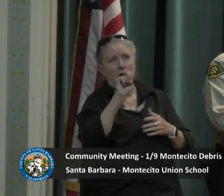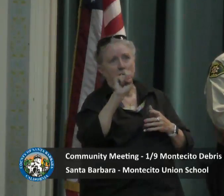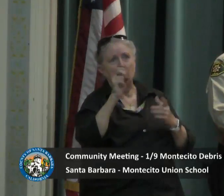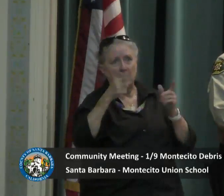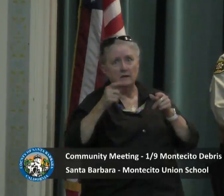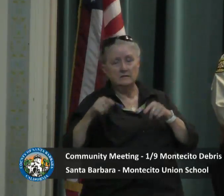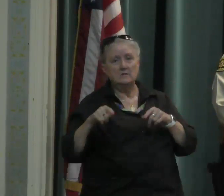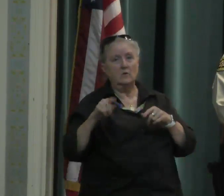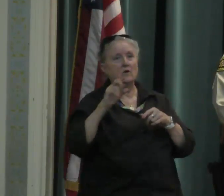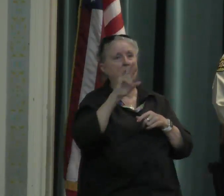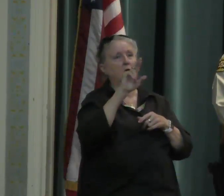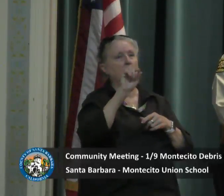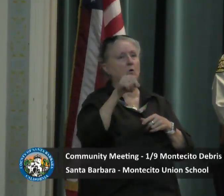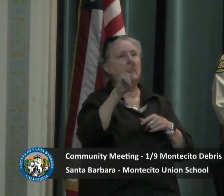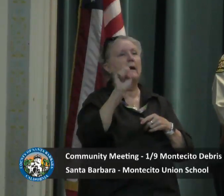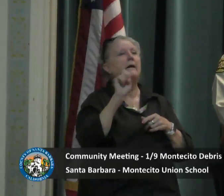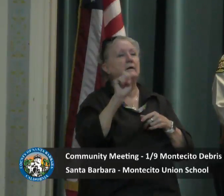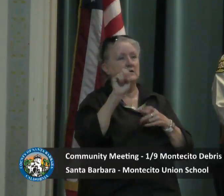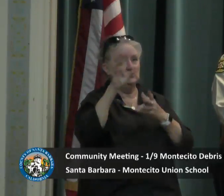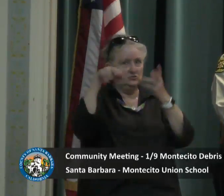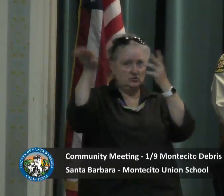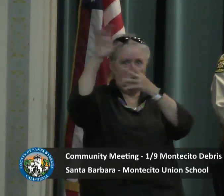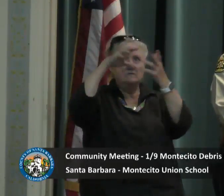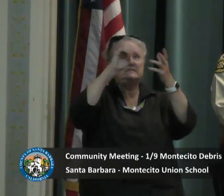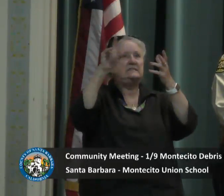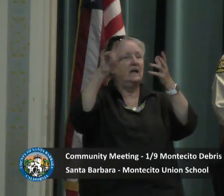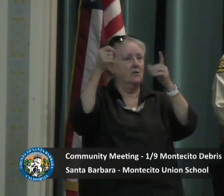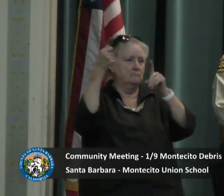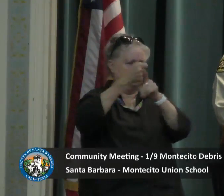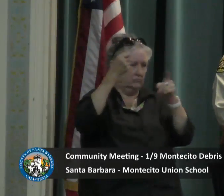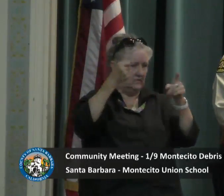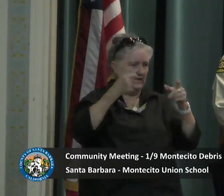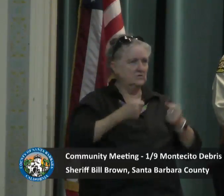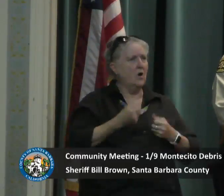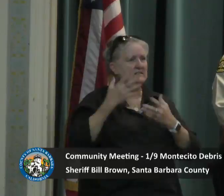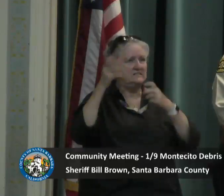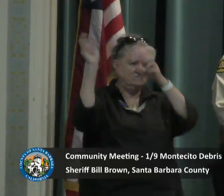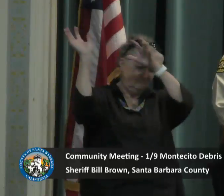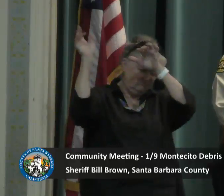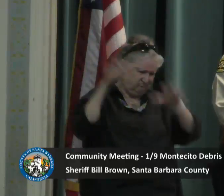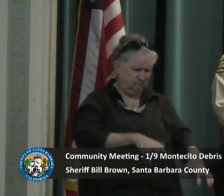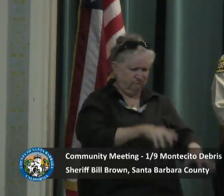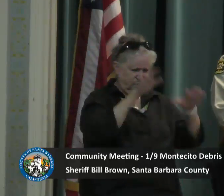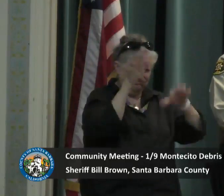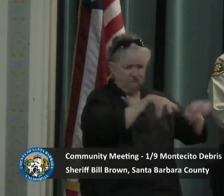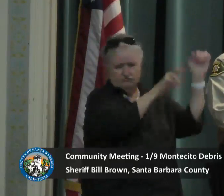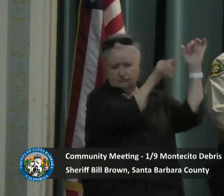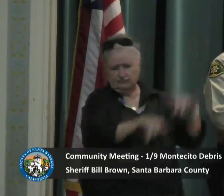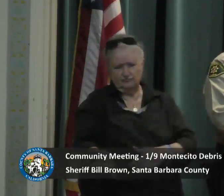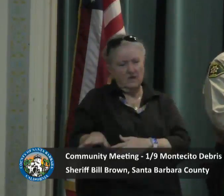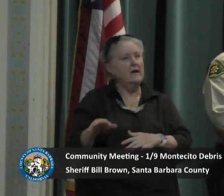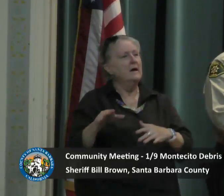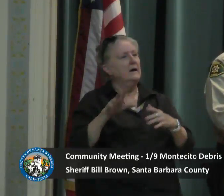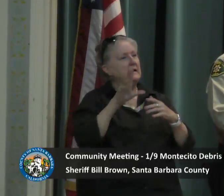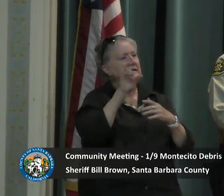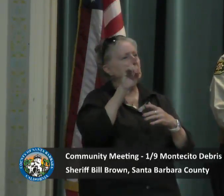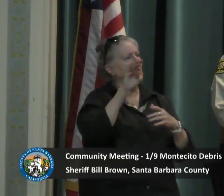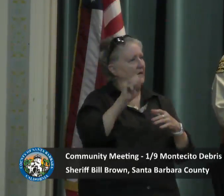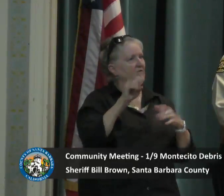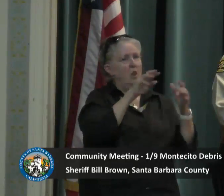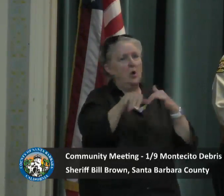storm cell hits our community, causes flash flooding and debris flow, very little